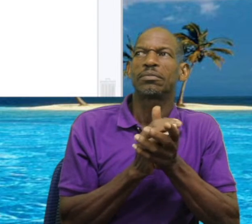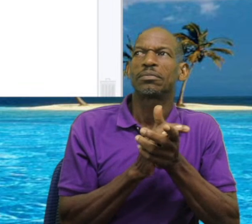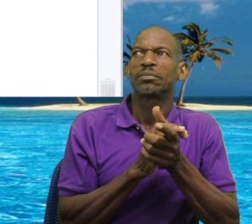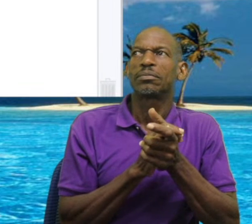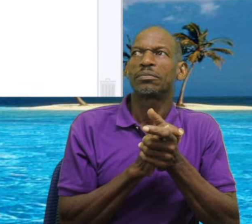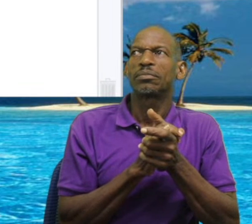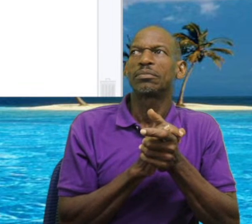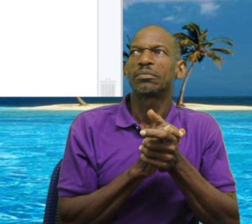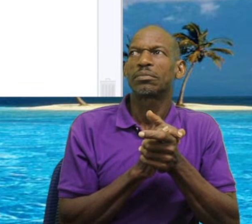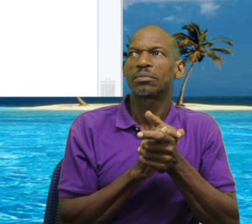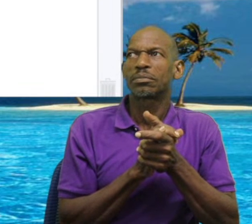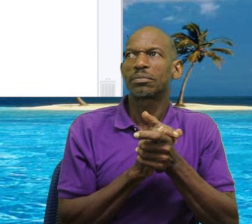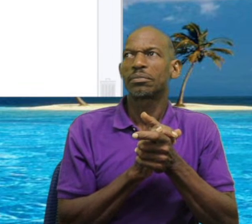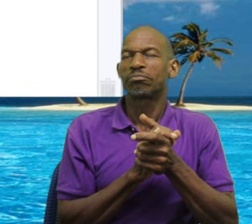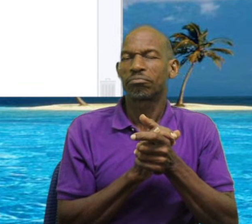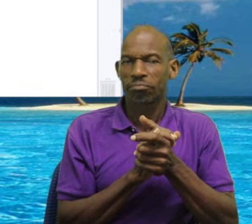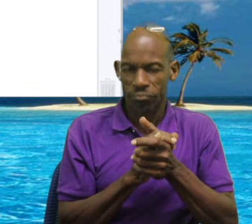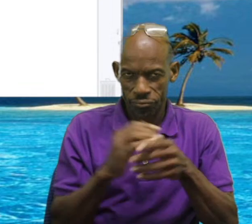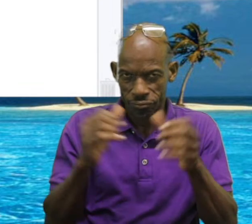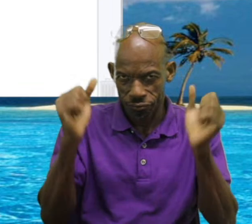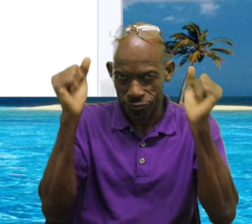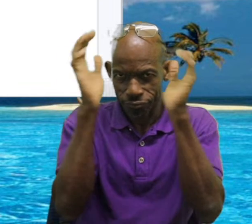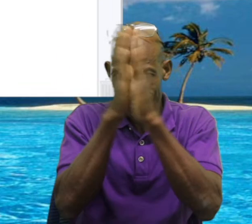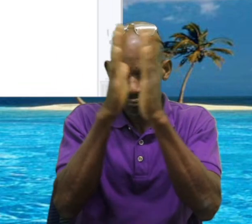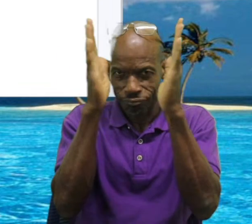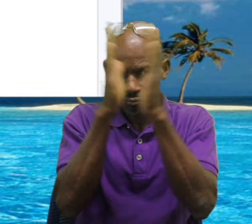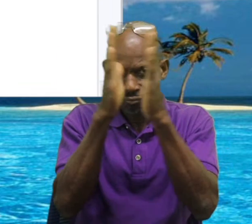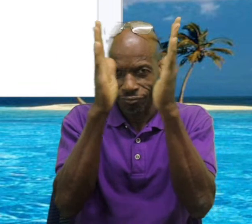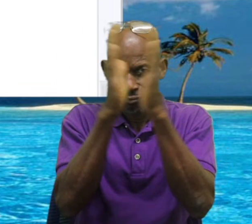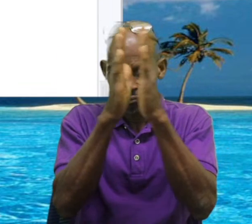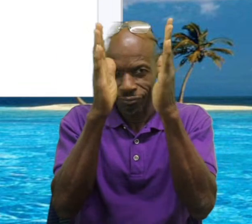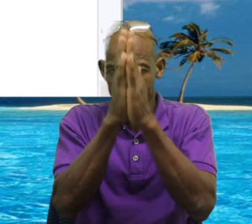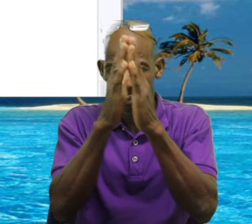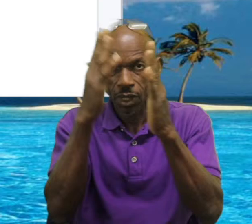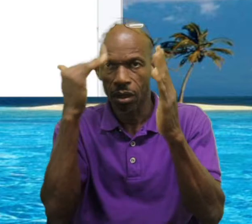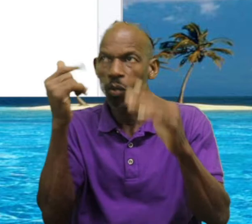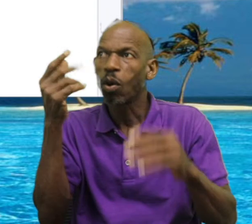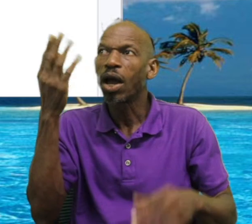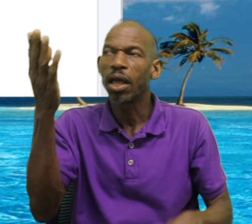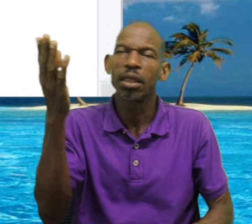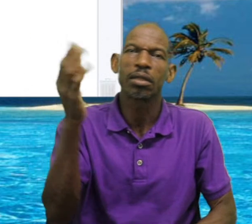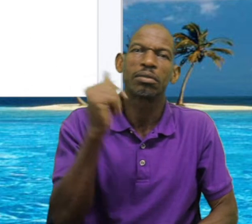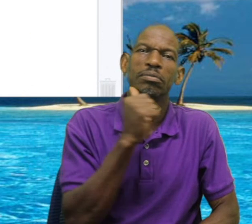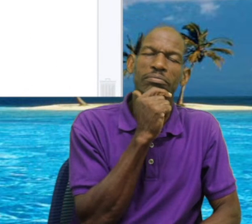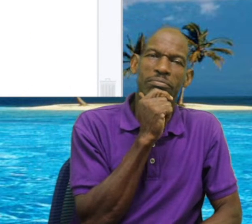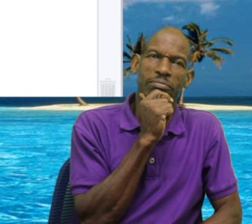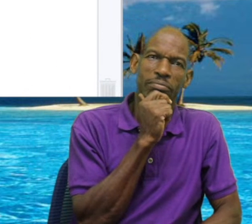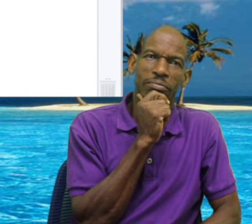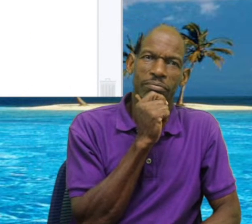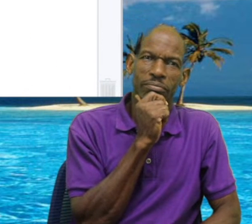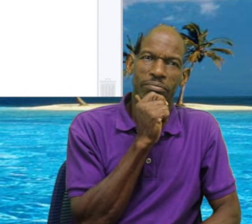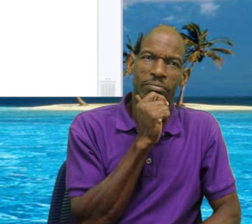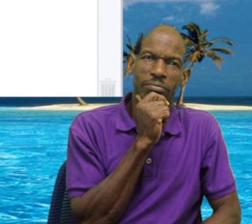the and here. Why am I putting the and there?